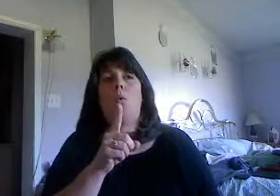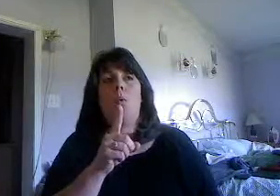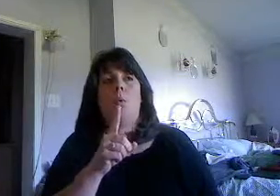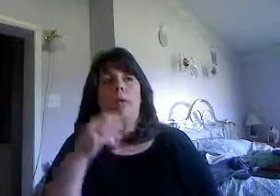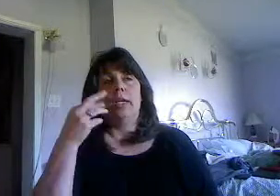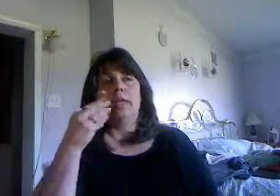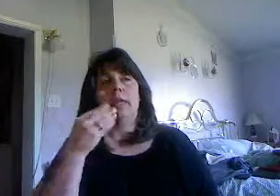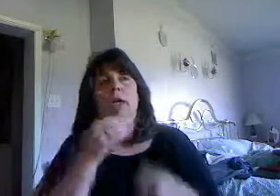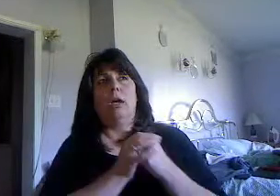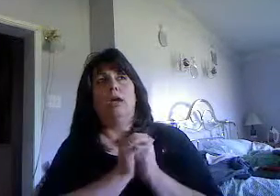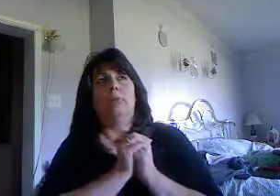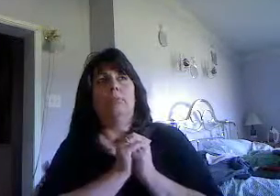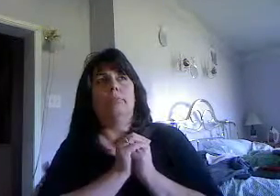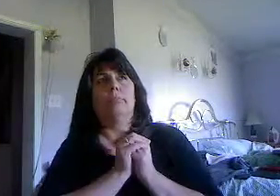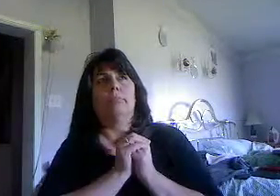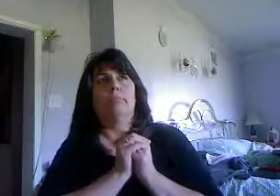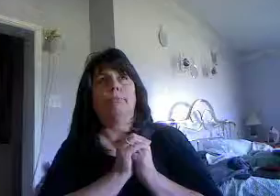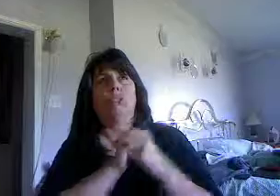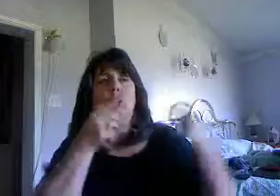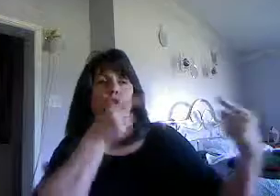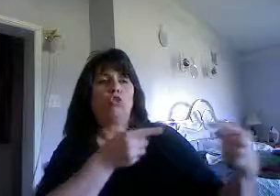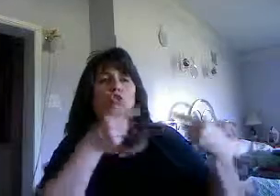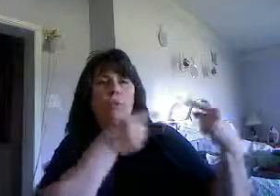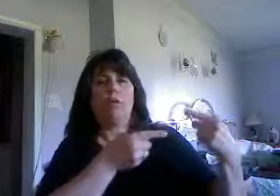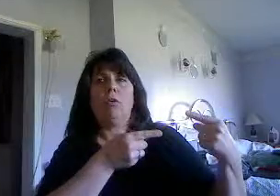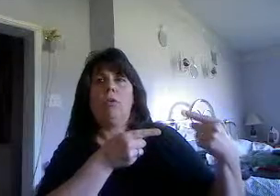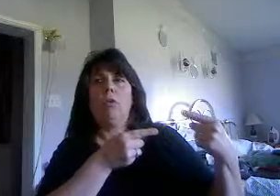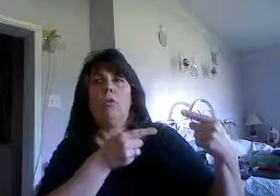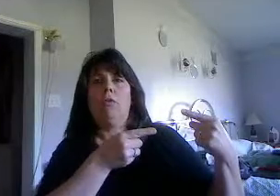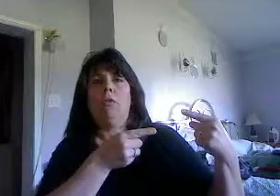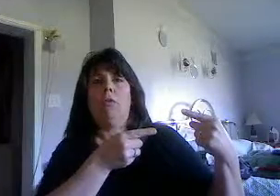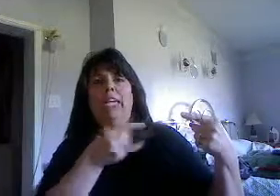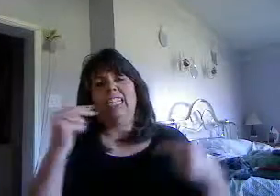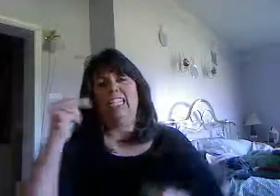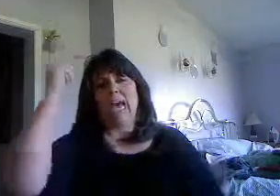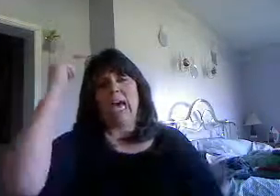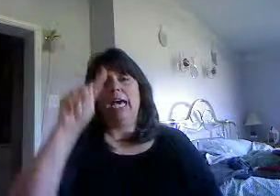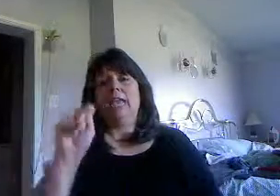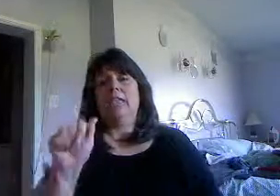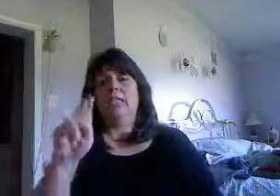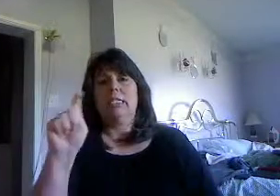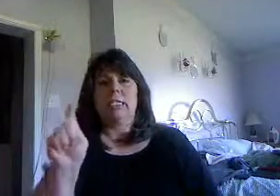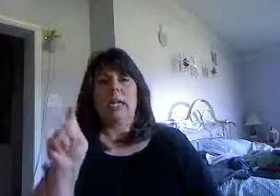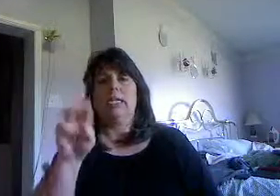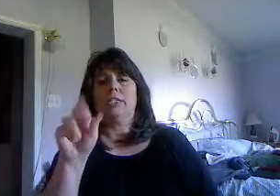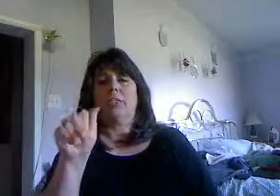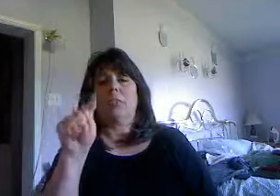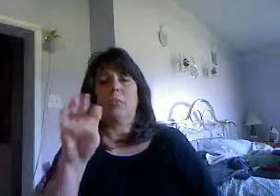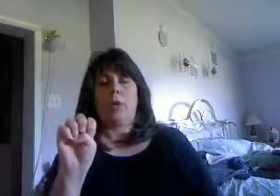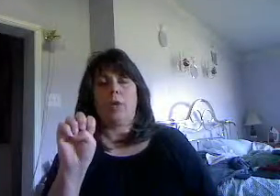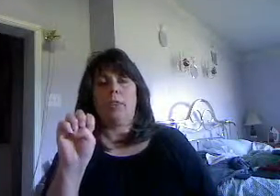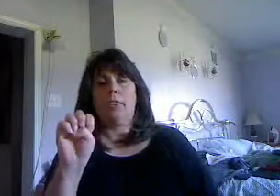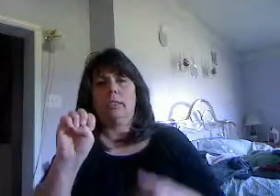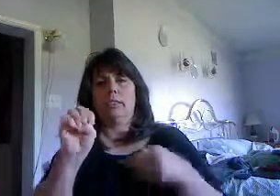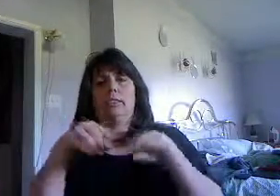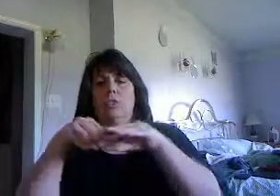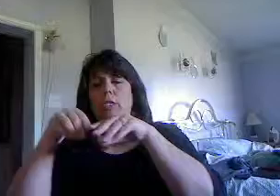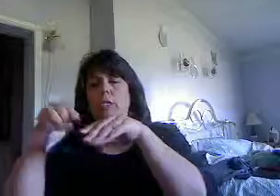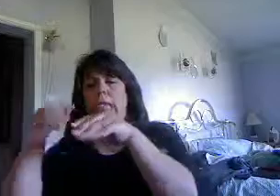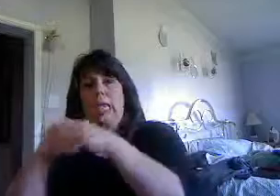then further discourage high-income residents and businesses from locating in the central cities. And just to give you an example,